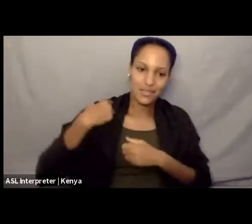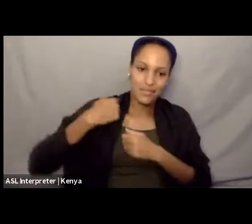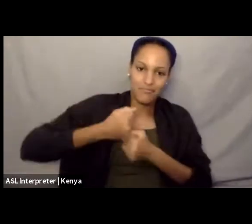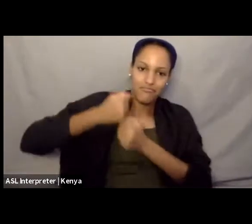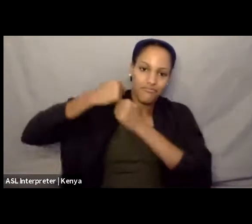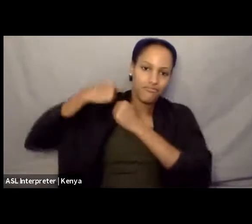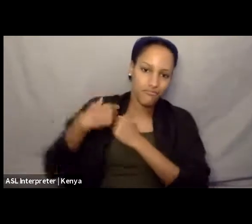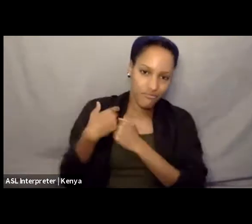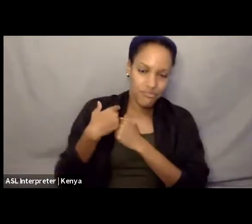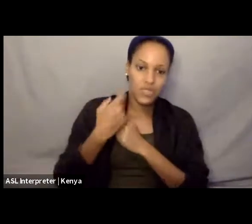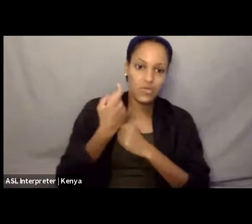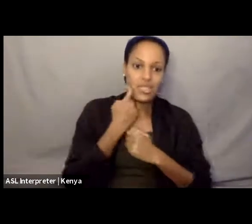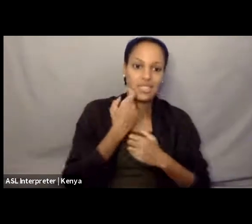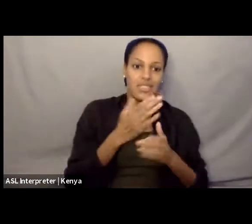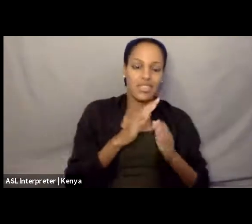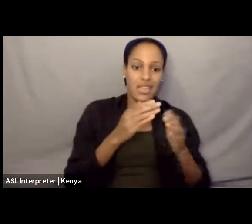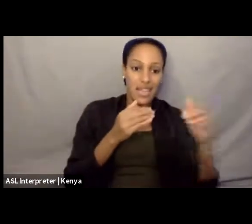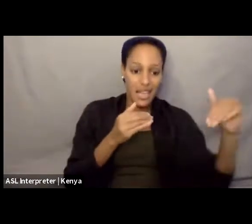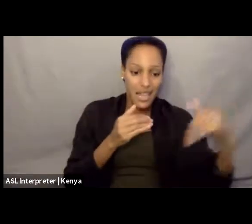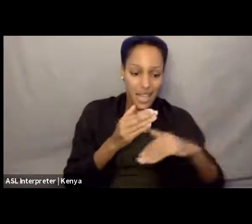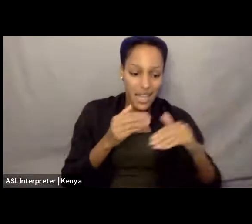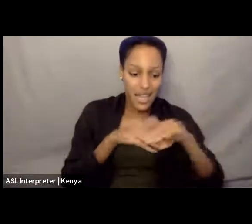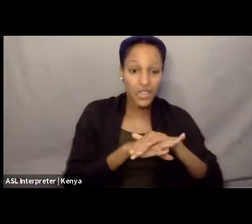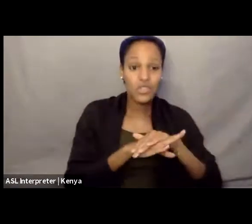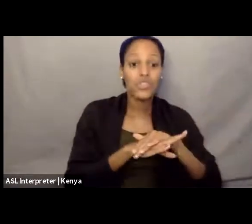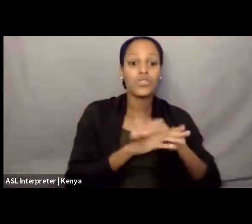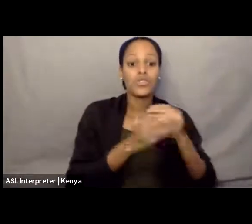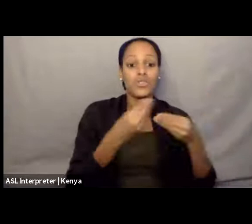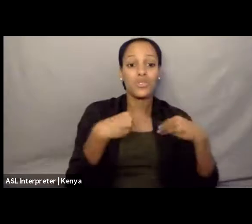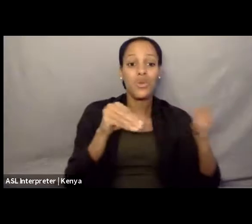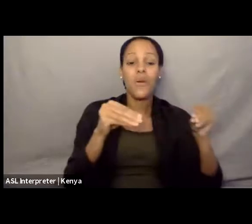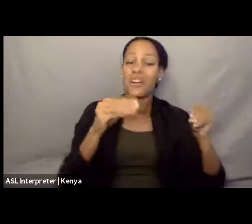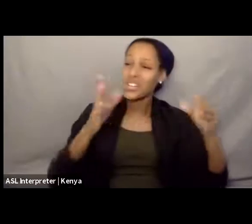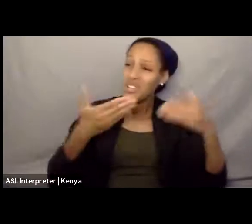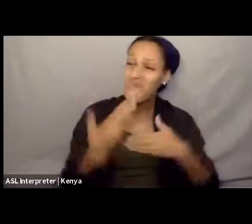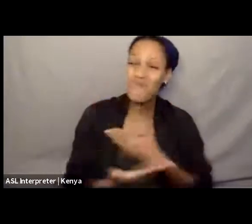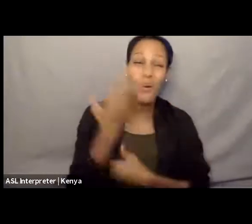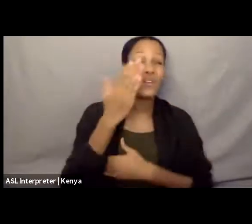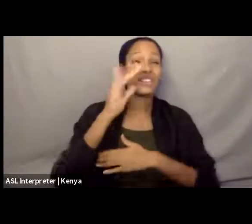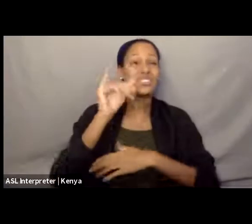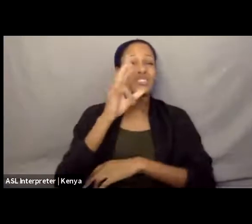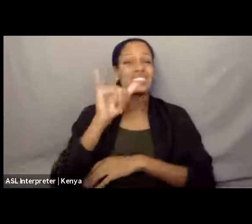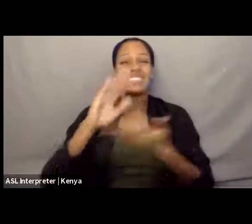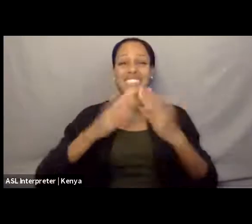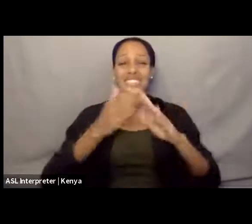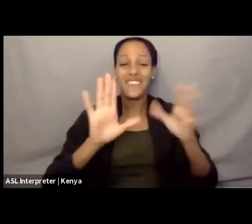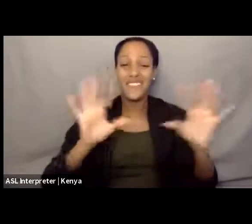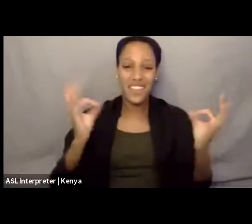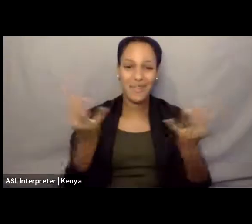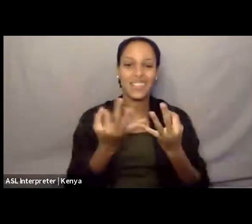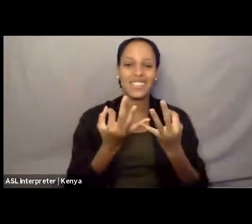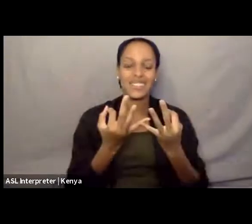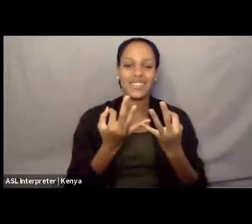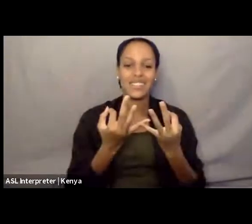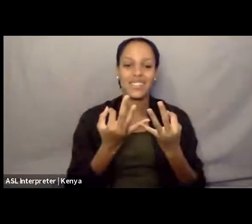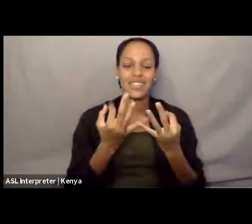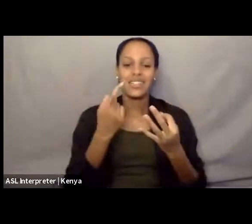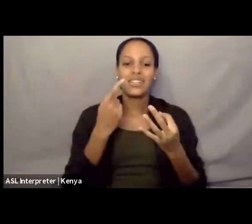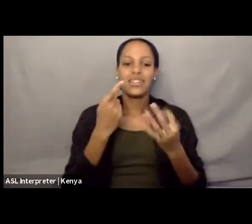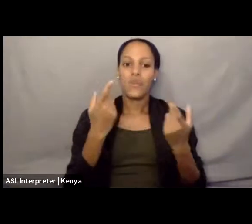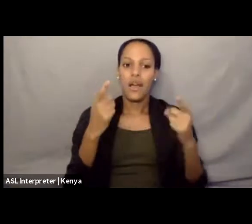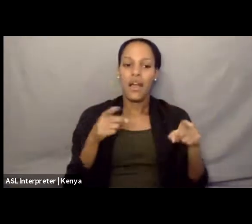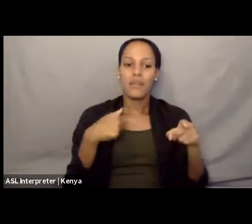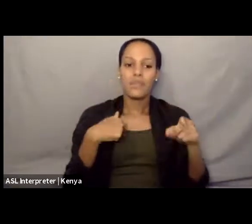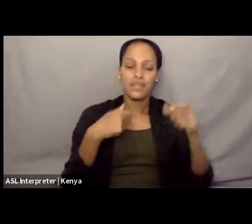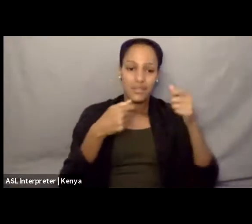just entered Chapopan and exclaimed, "Good morning, Jersey City family." And so he lowered his